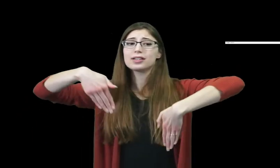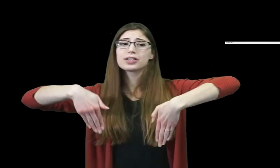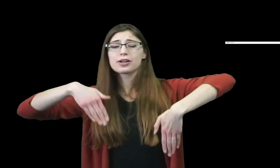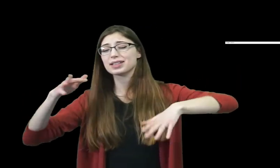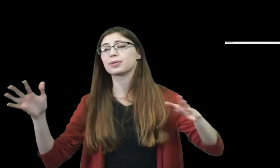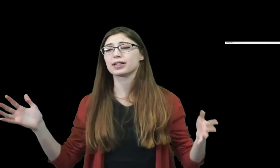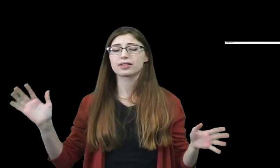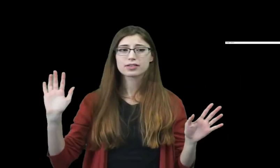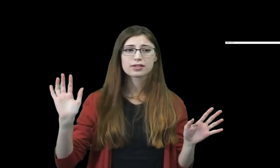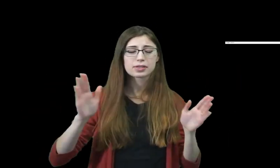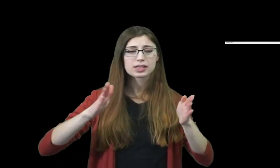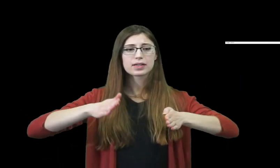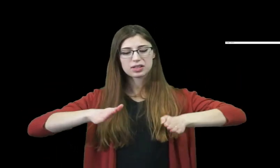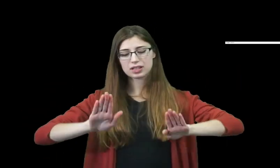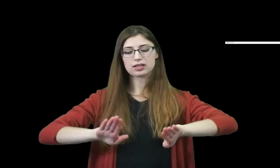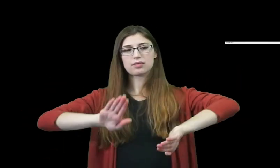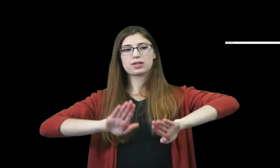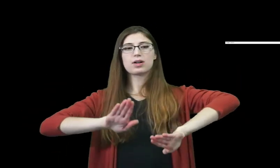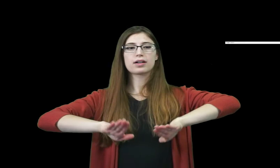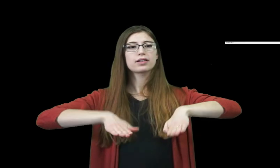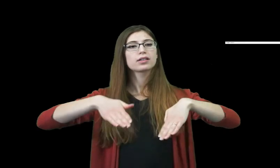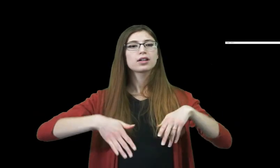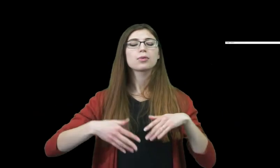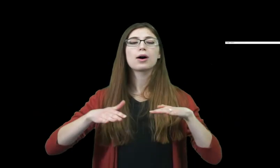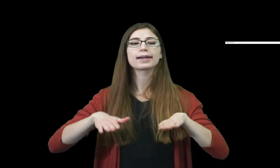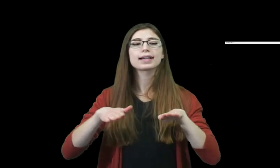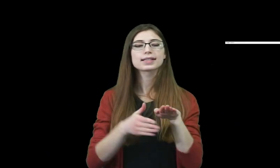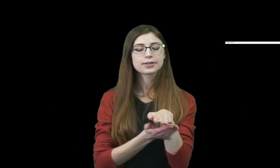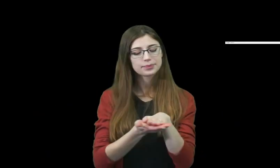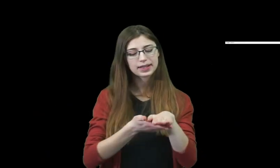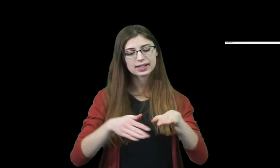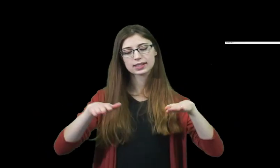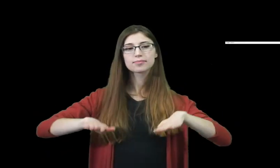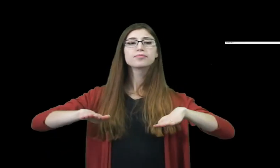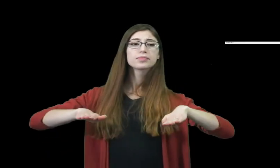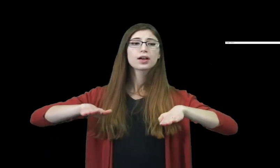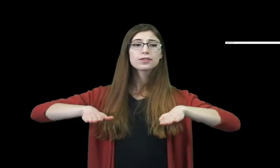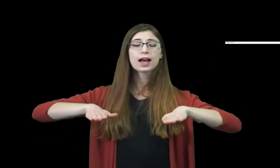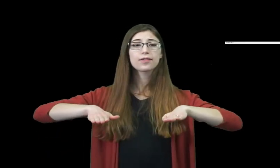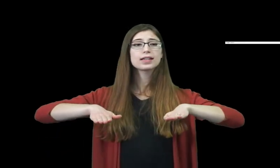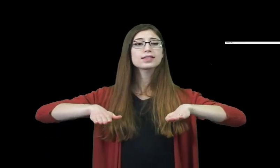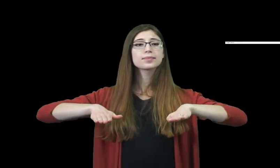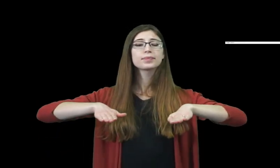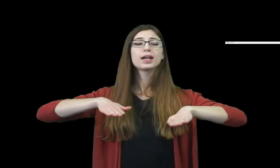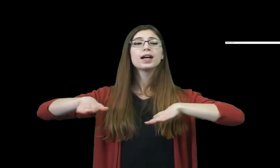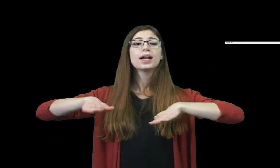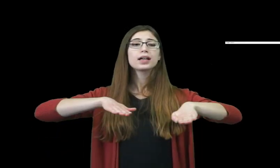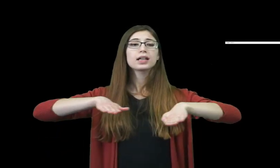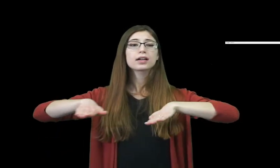toe. I know walking on your toes is fun, but you don't want to walk wonkety. So nice flat feet. And they are going to